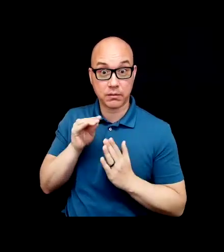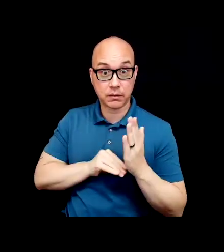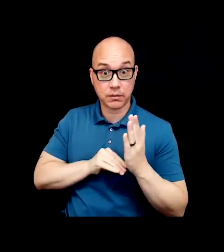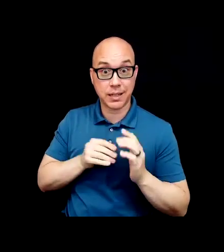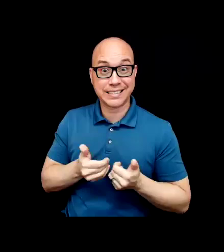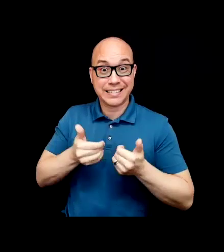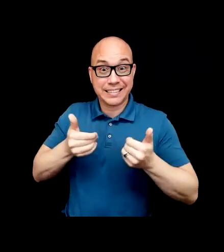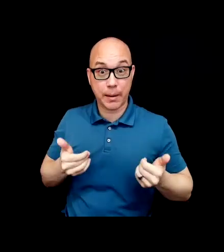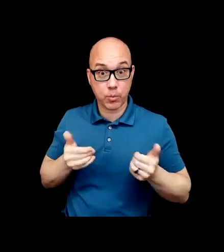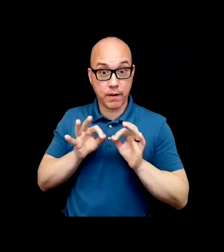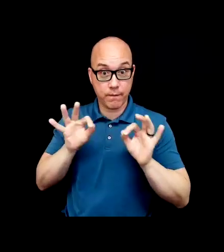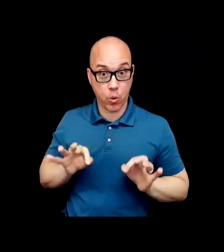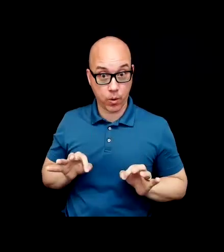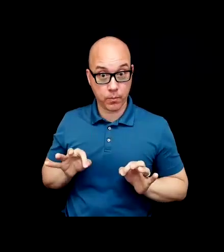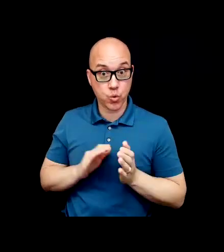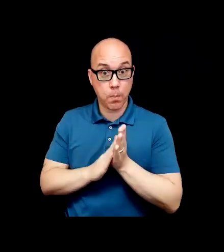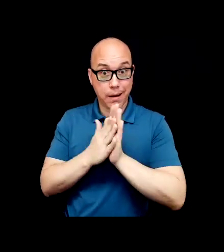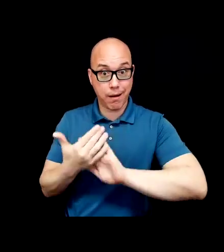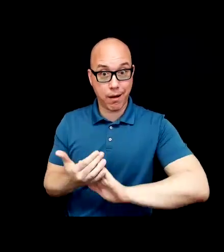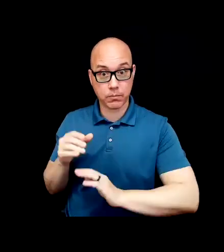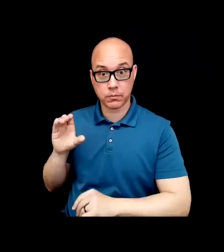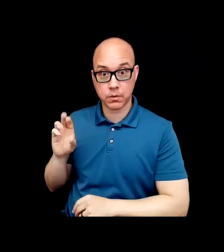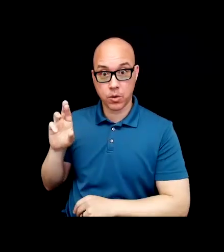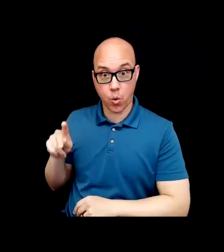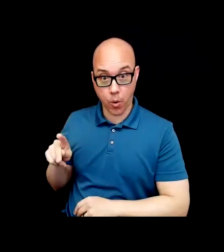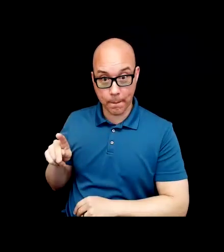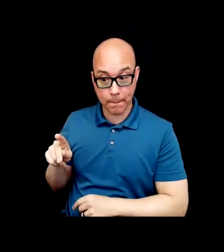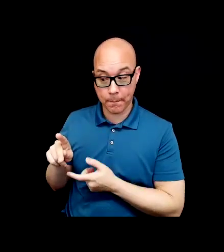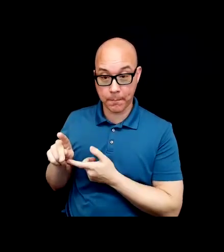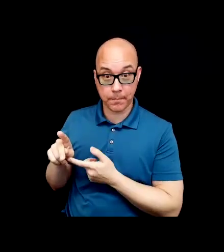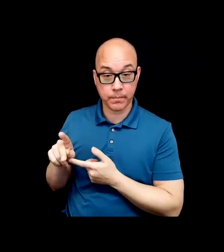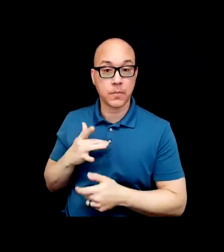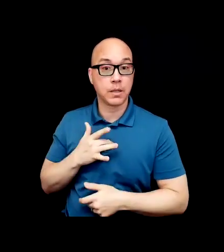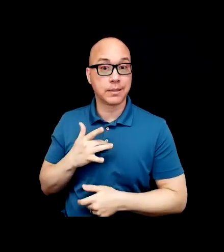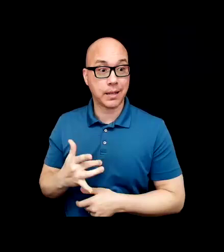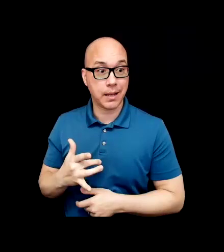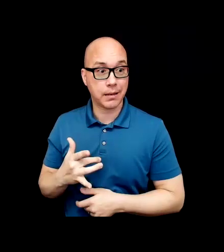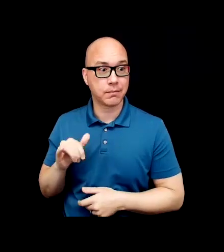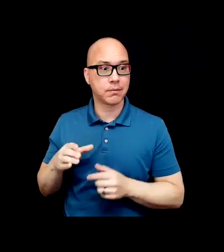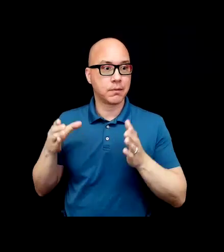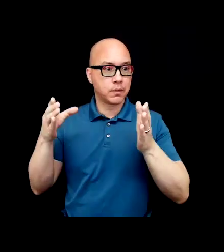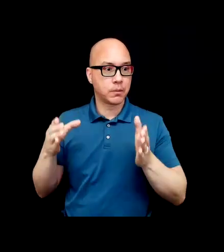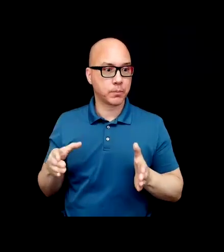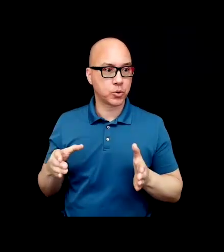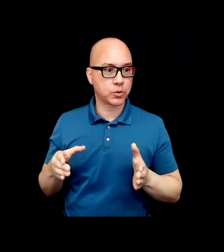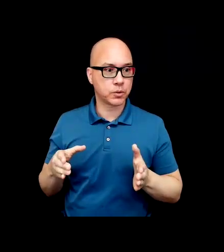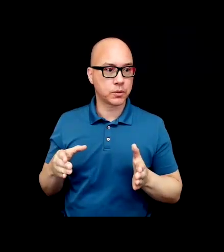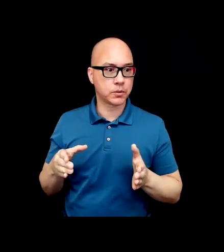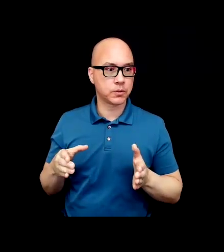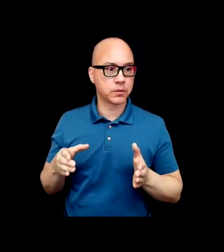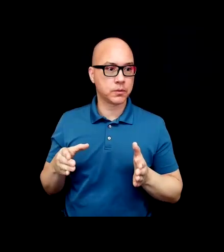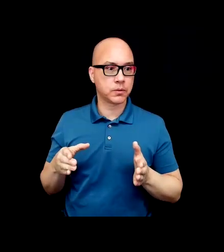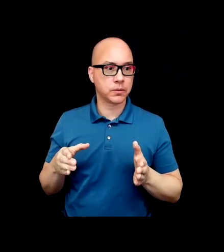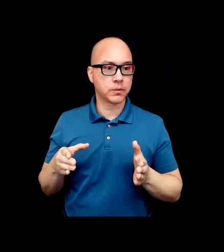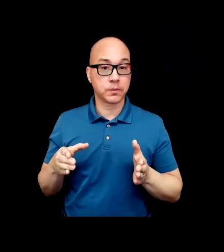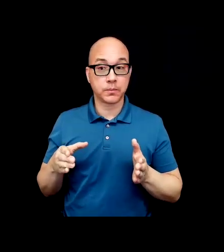as a corporation. Generally, what happens in that situation is the person establishes a wage that the business will